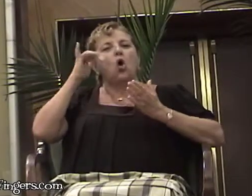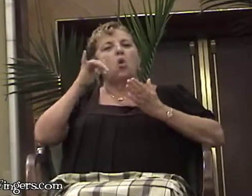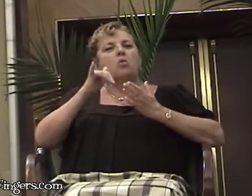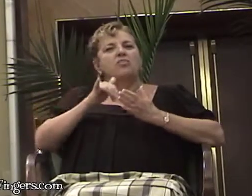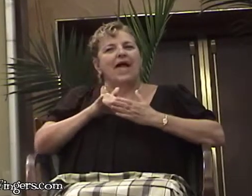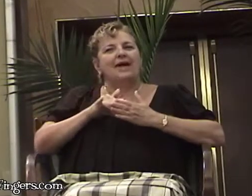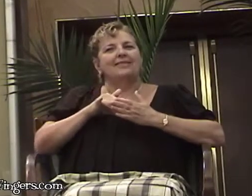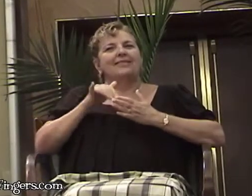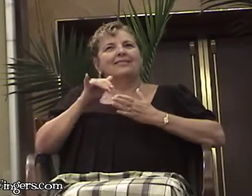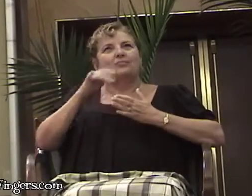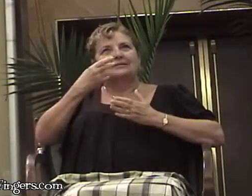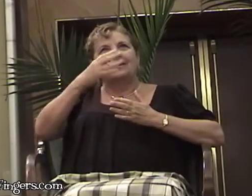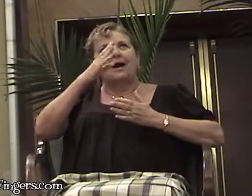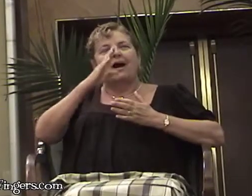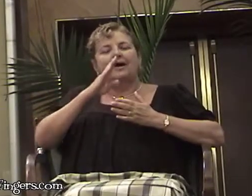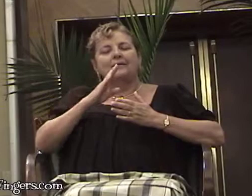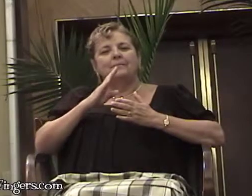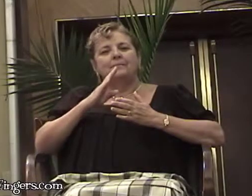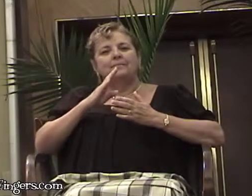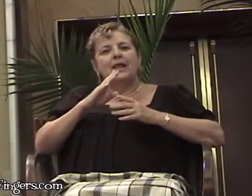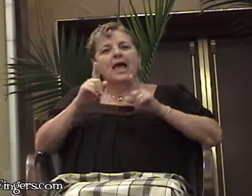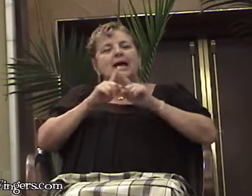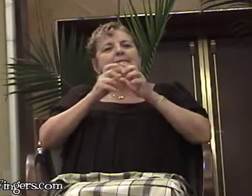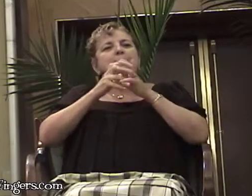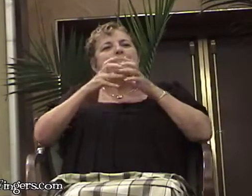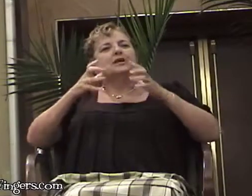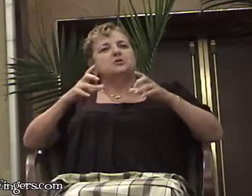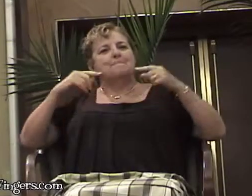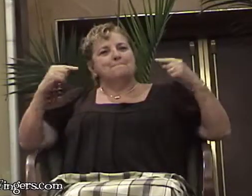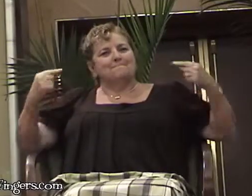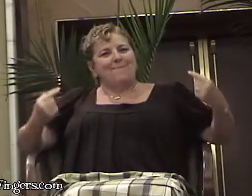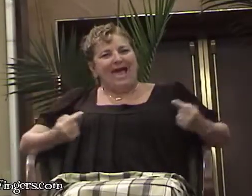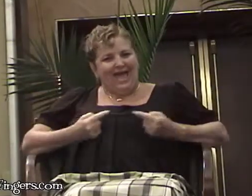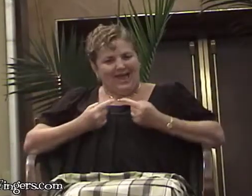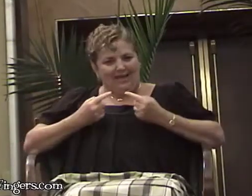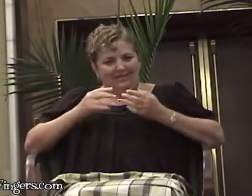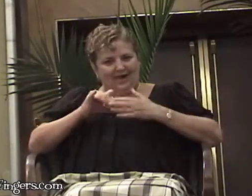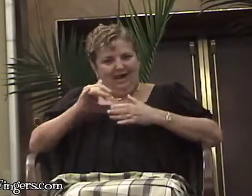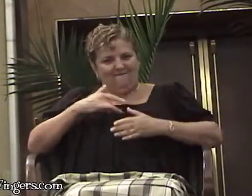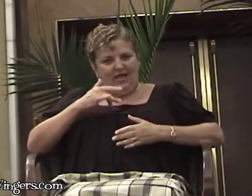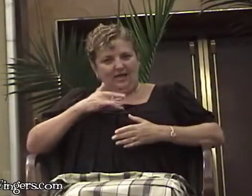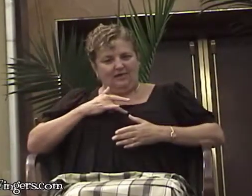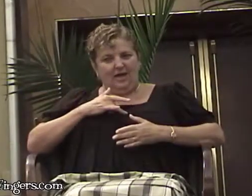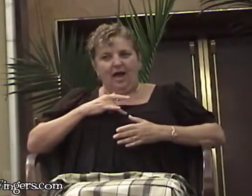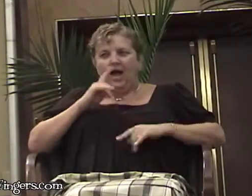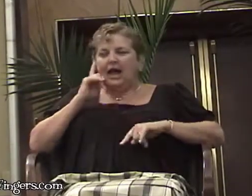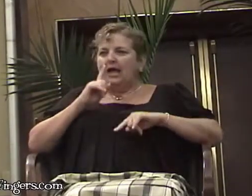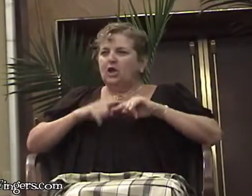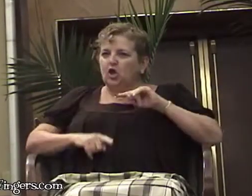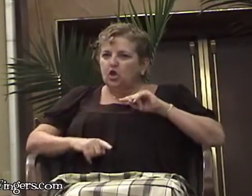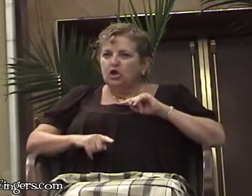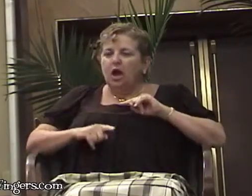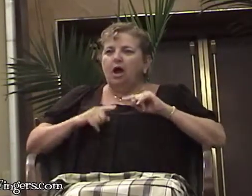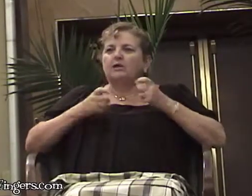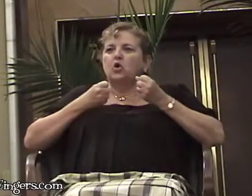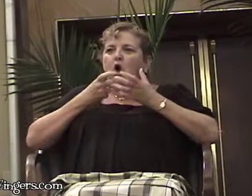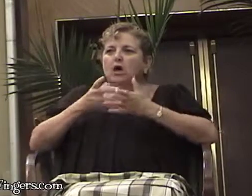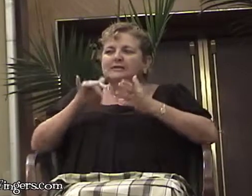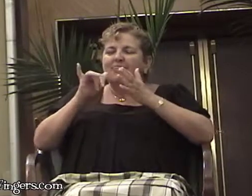that day, I thought back on this incident, I knew that I could not cause this type of pain on an innocent family. But I still needed